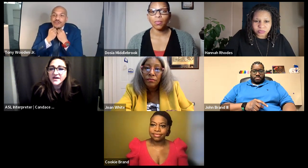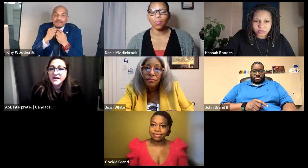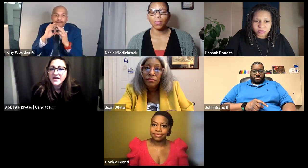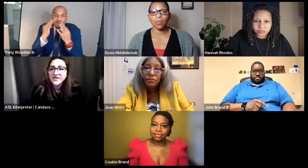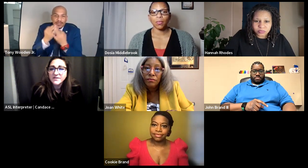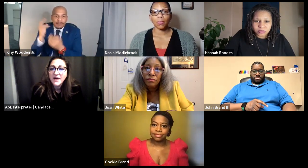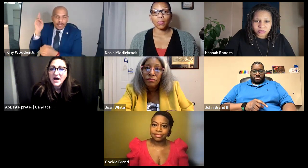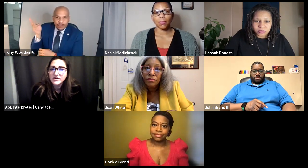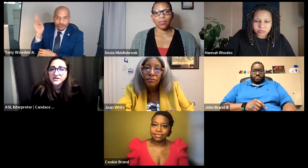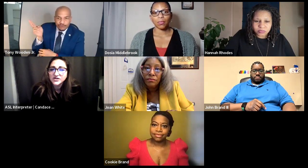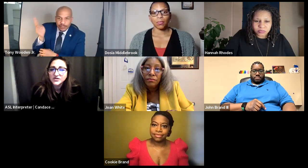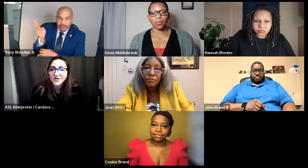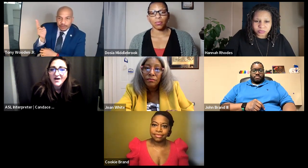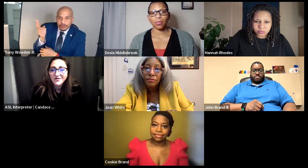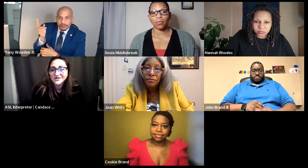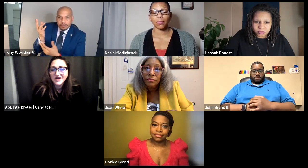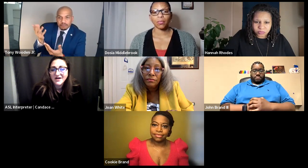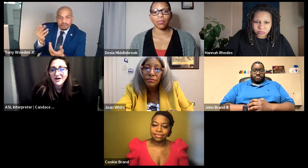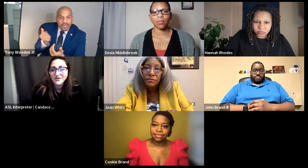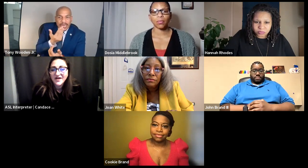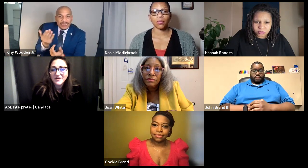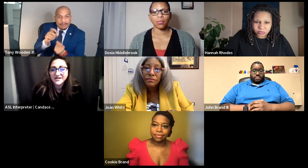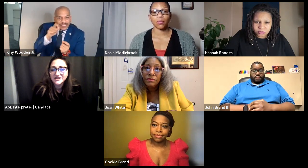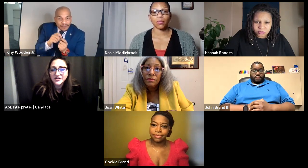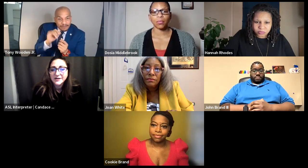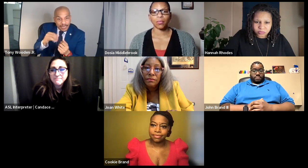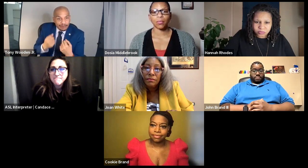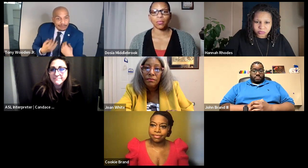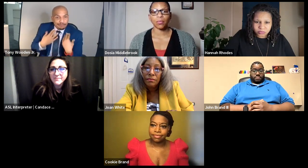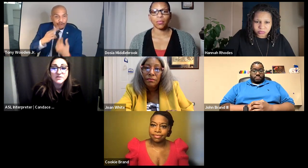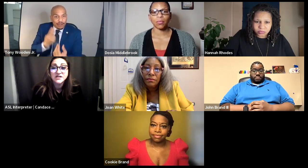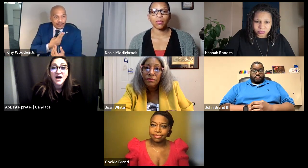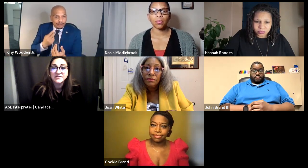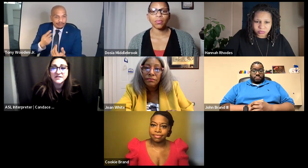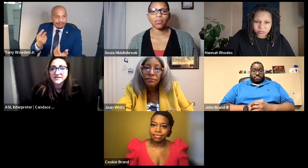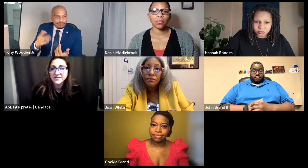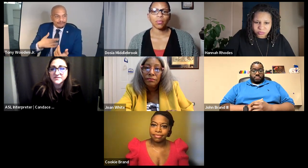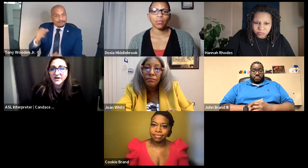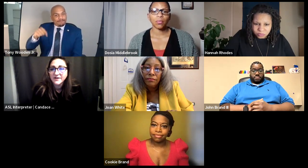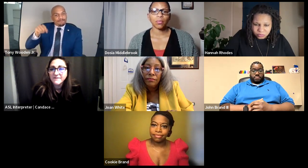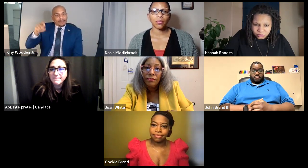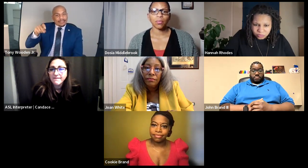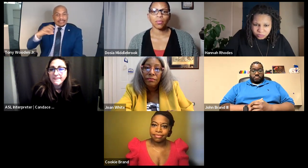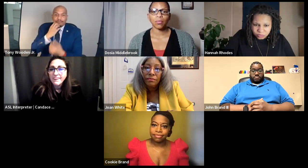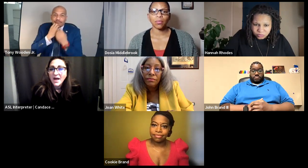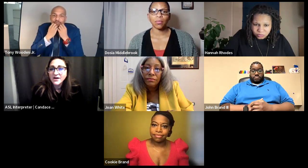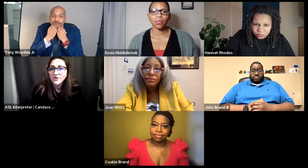anything that empowers you when you talk about your family history? Oh, Scott is the last name, sorry. I know